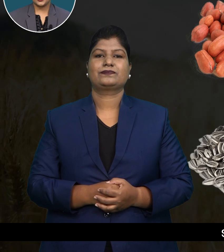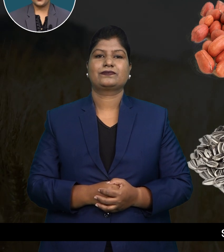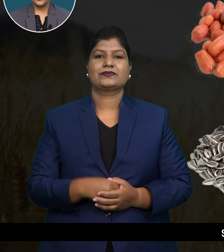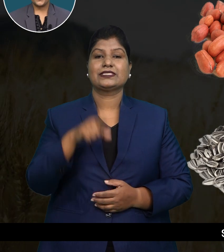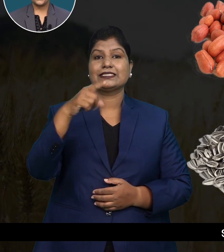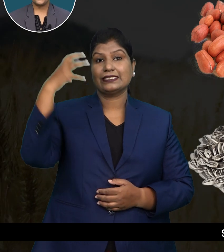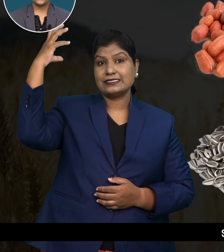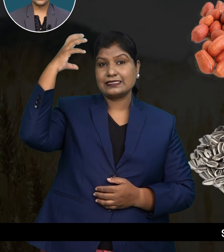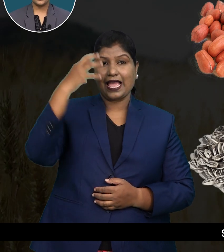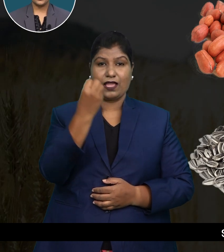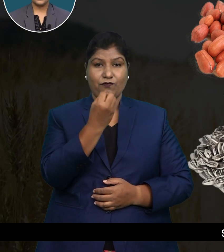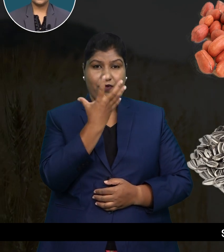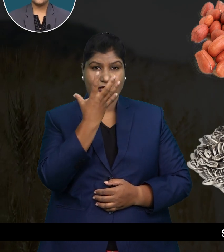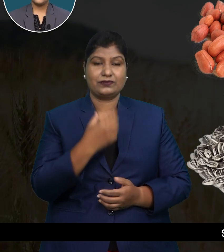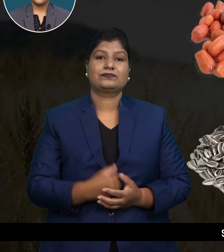sunflower,